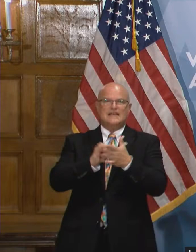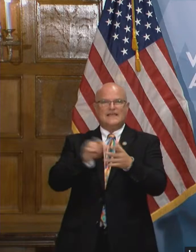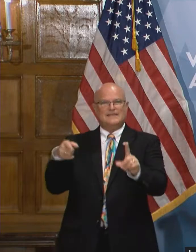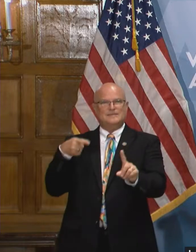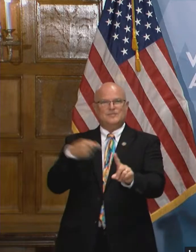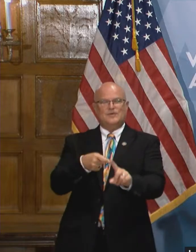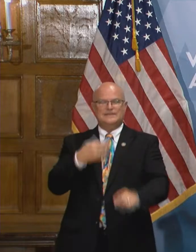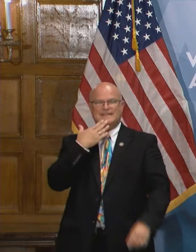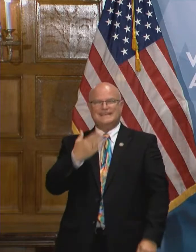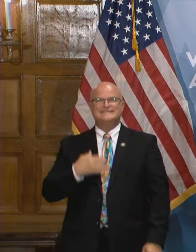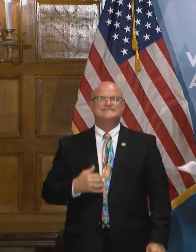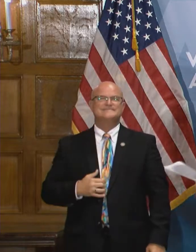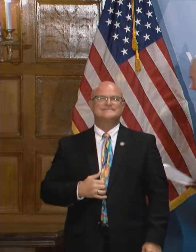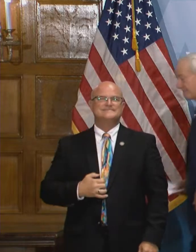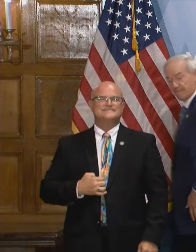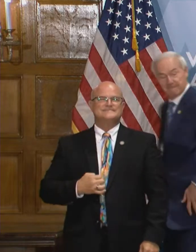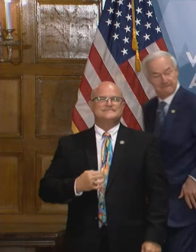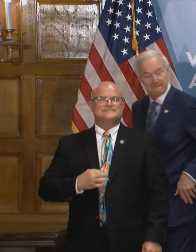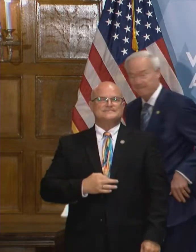point.